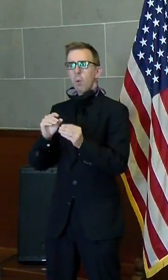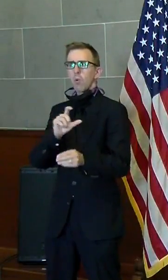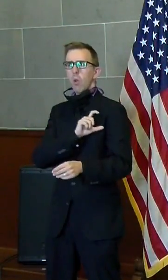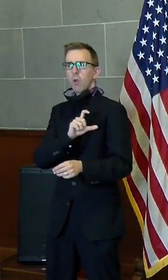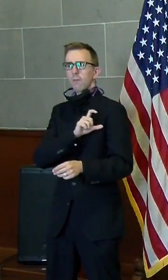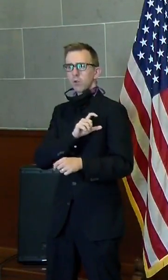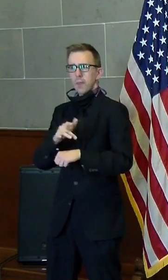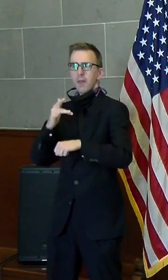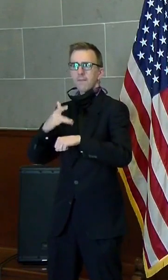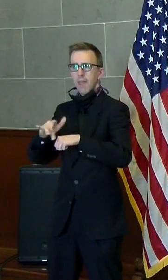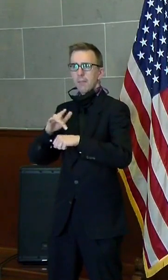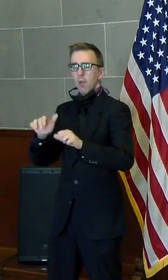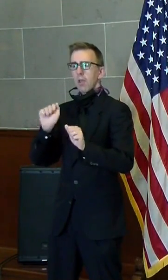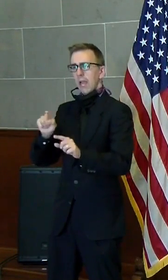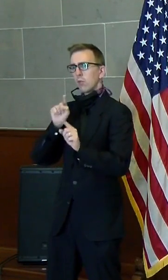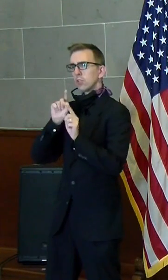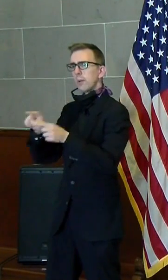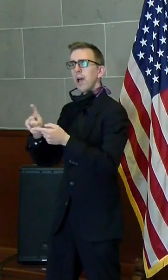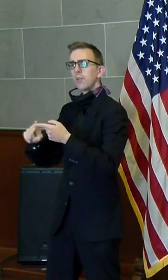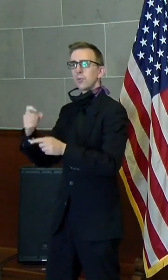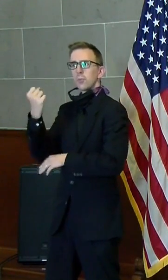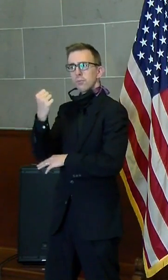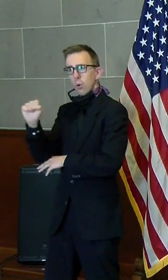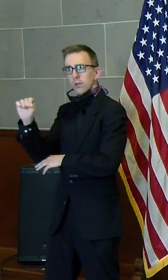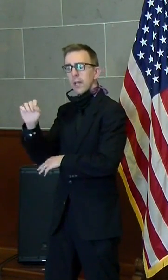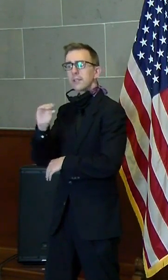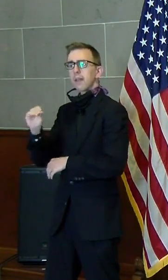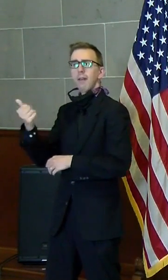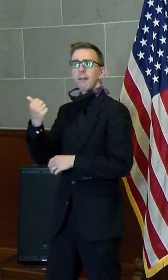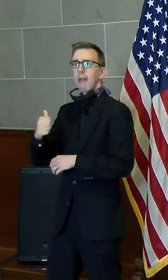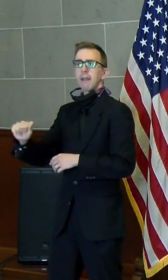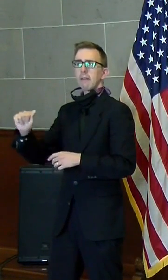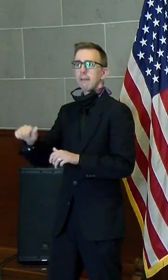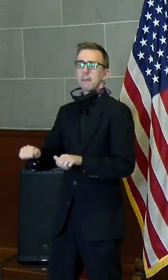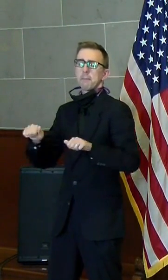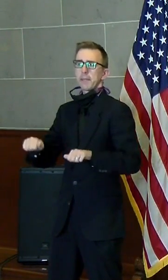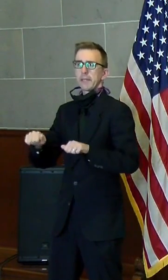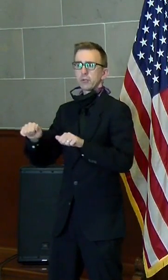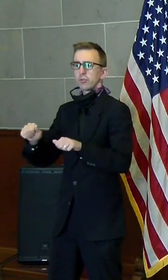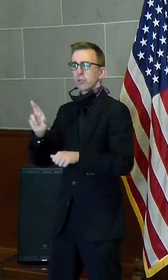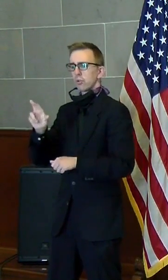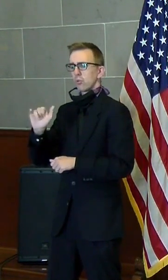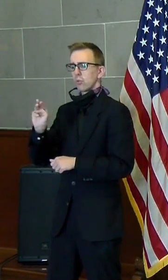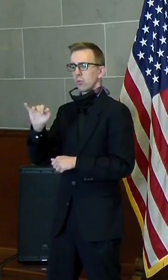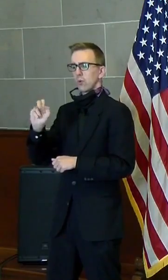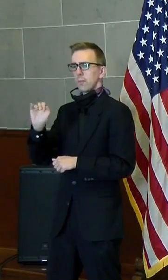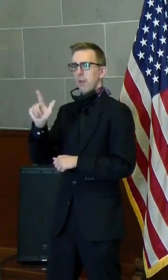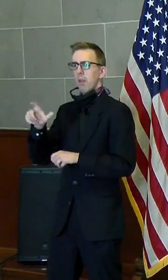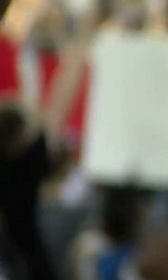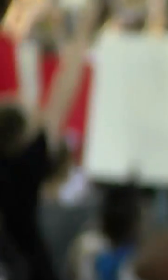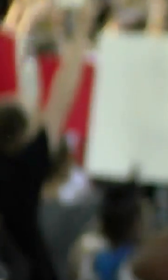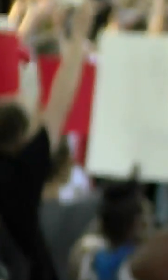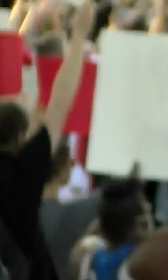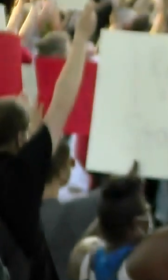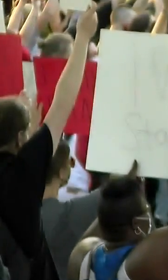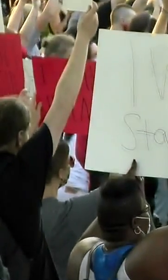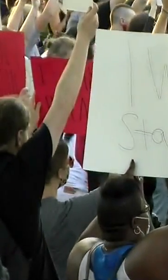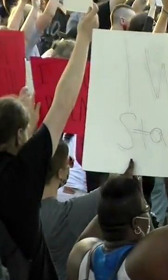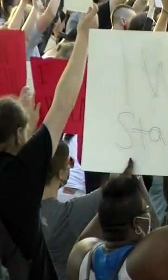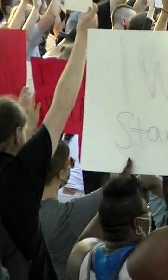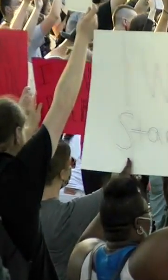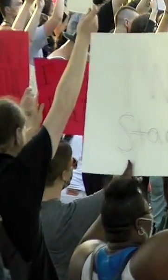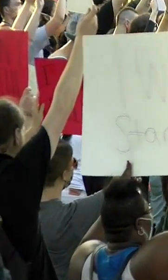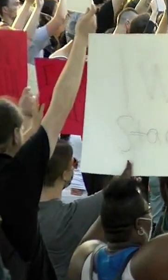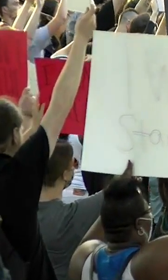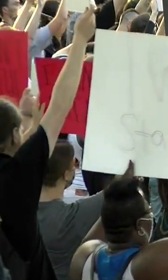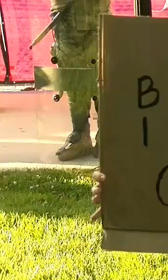are available to respond to protest and any potential criminal activities. But the governor has